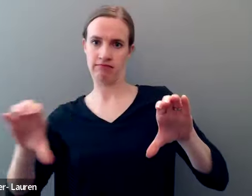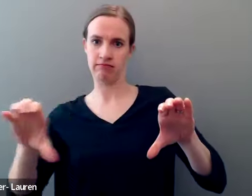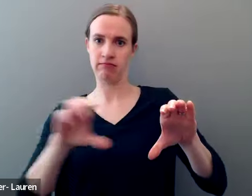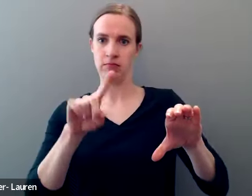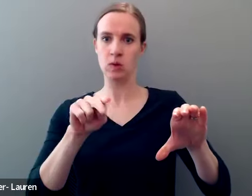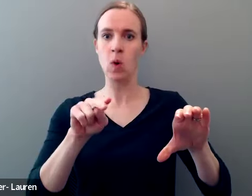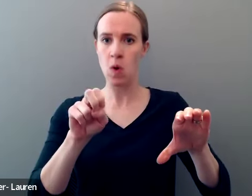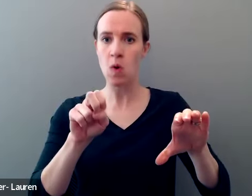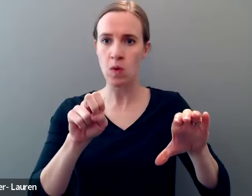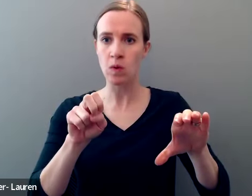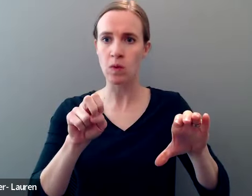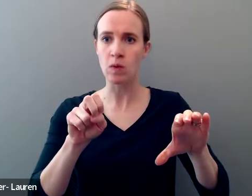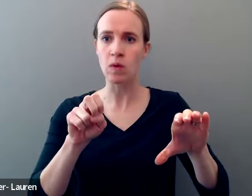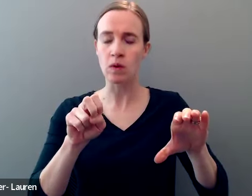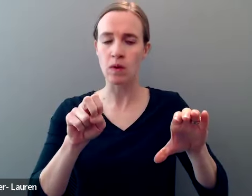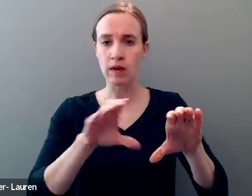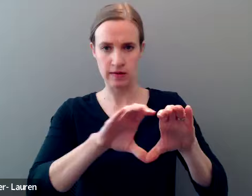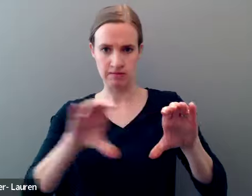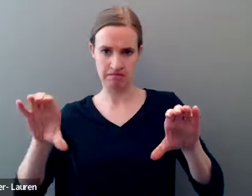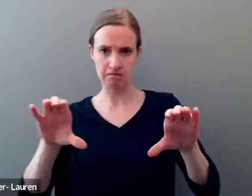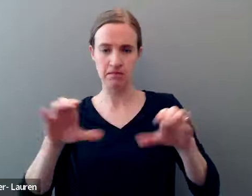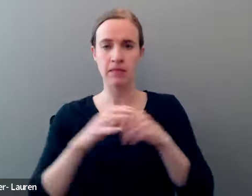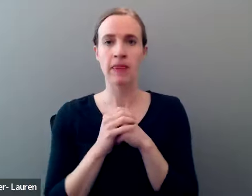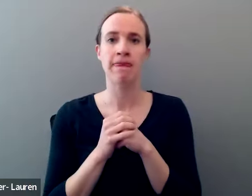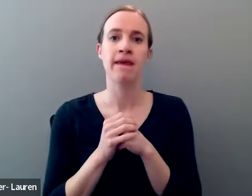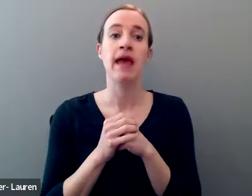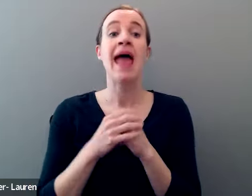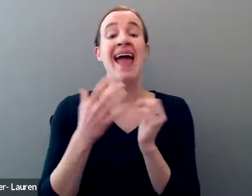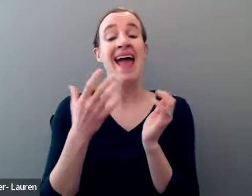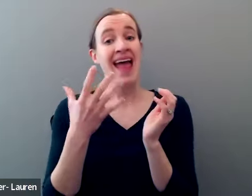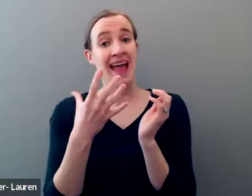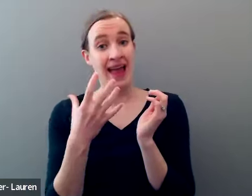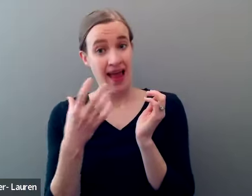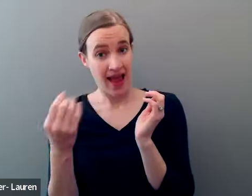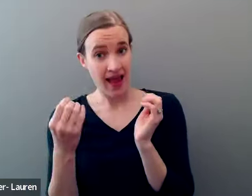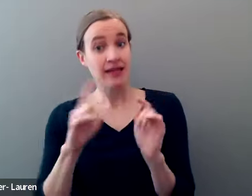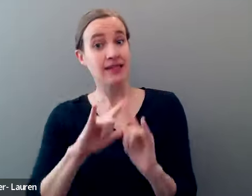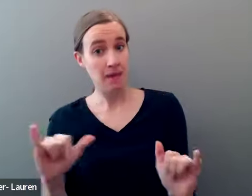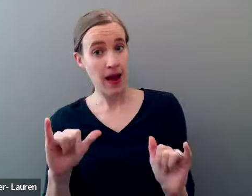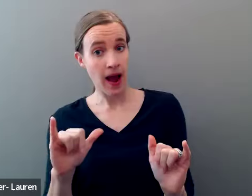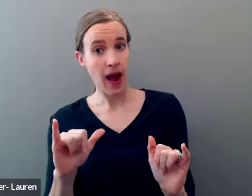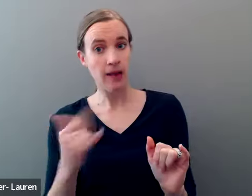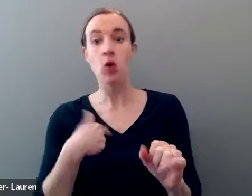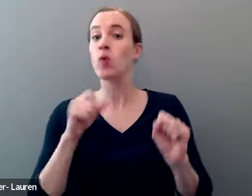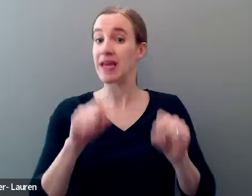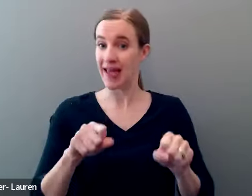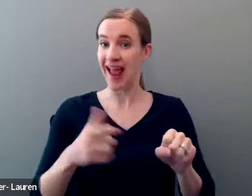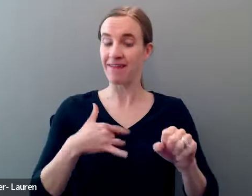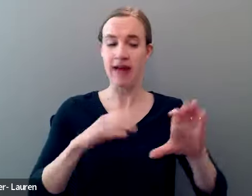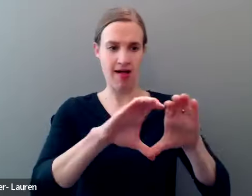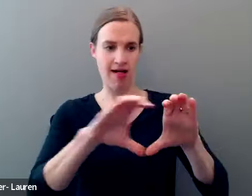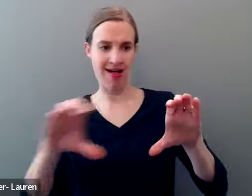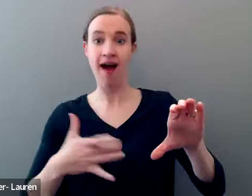They can all exist within this resiliency zone, and we can get bumped up. And so being